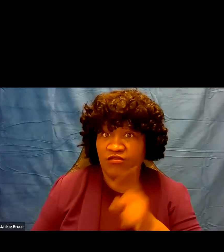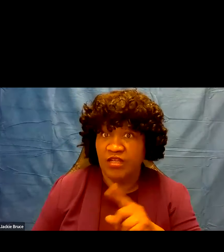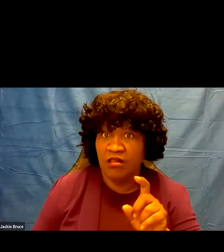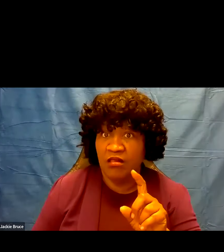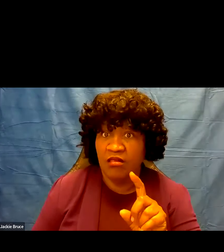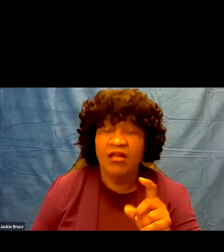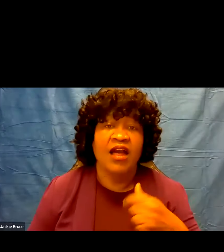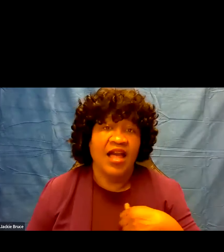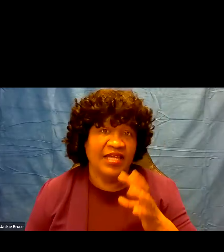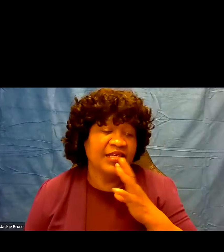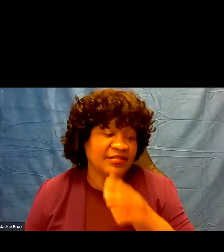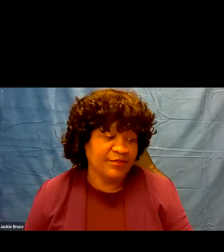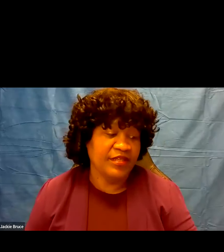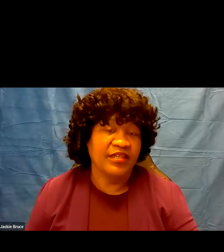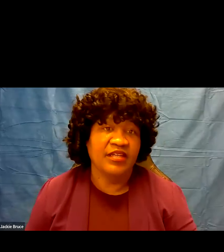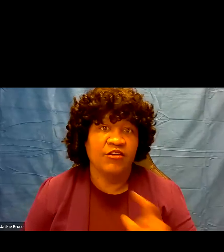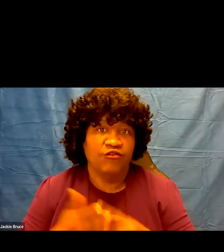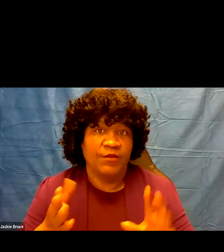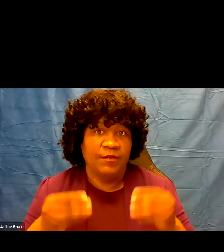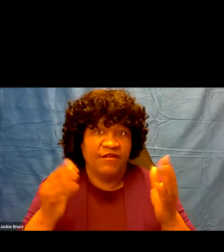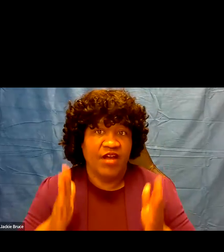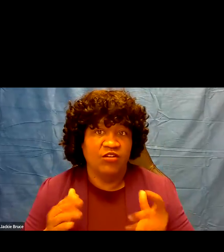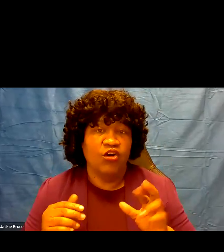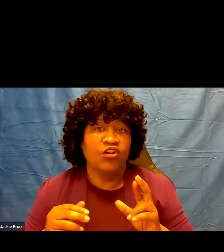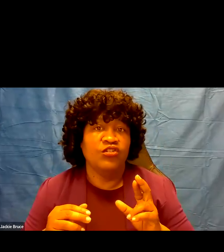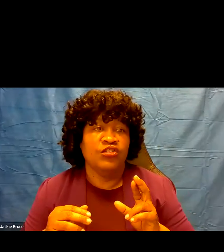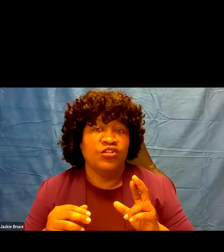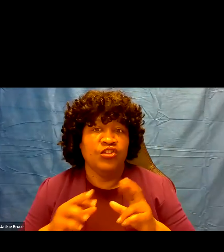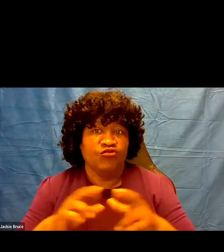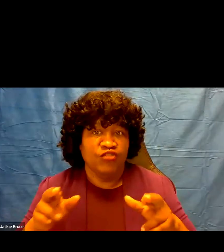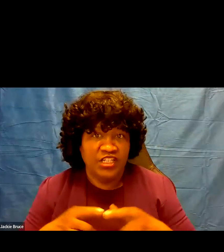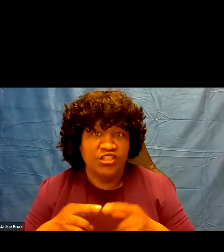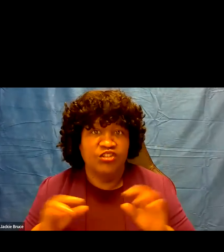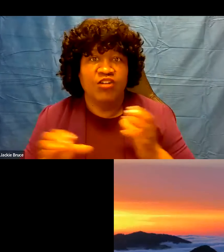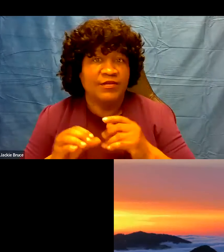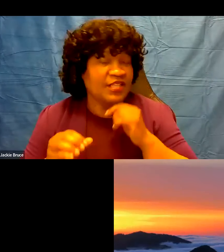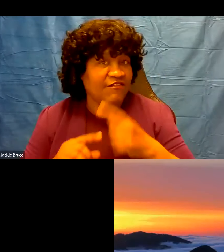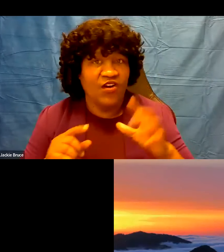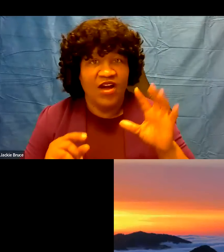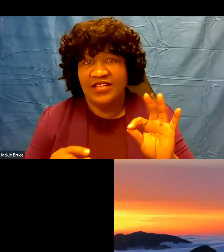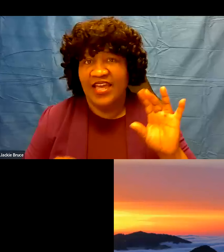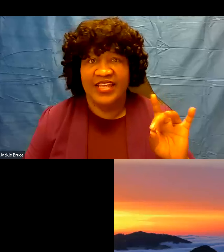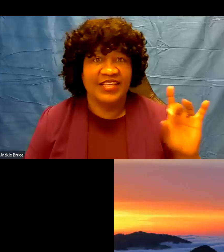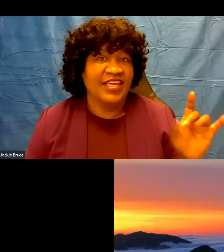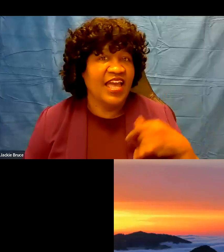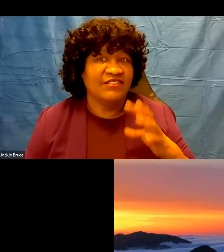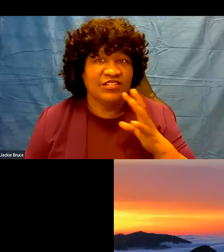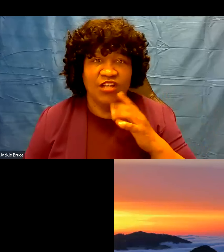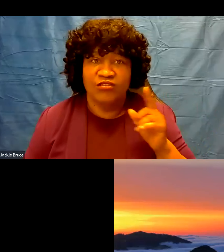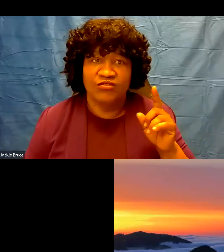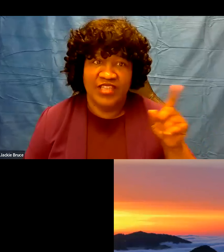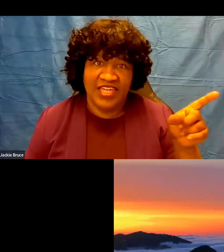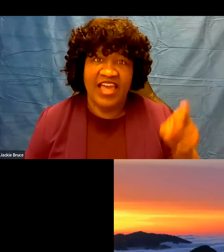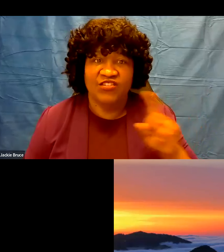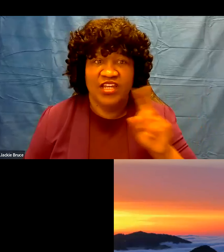I can speak from the provider line level or the regional crisis line, but not from 988. I'd have to defer to the NSPLs.